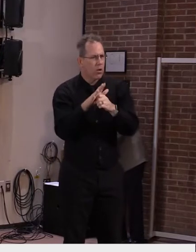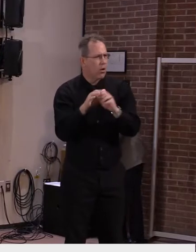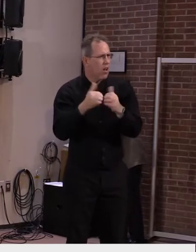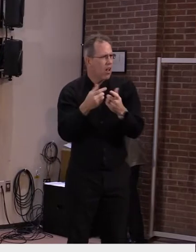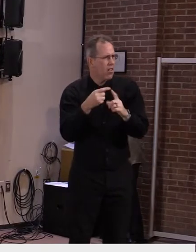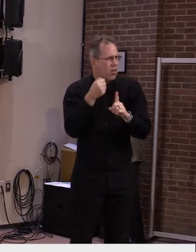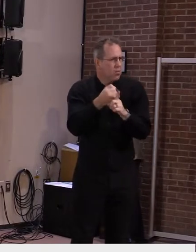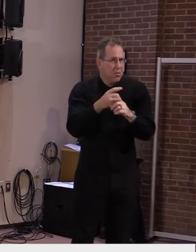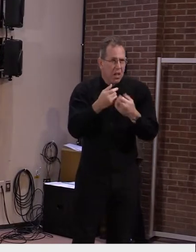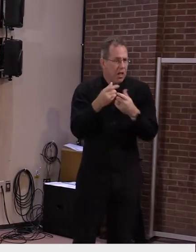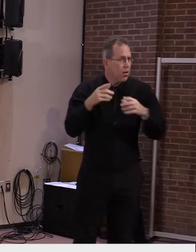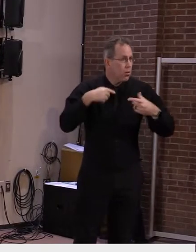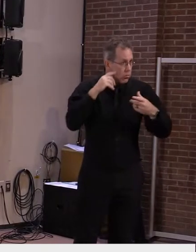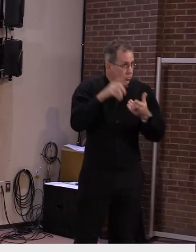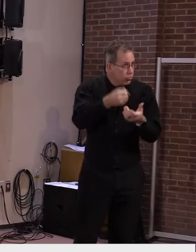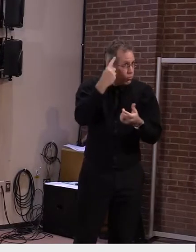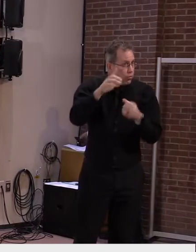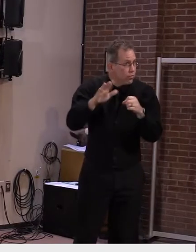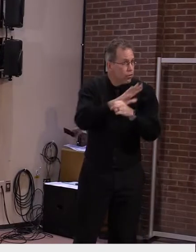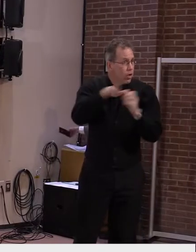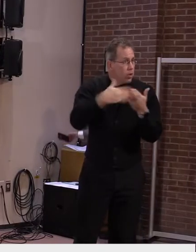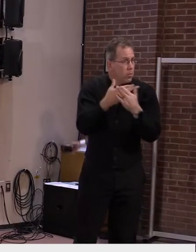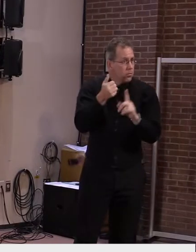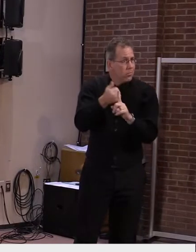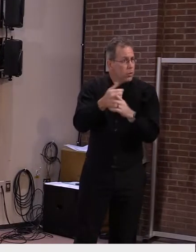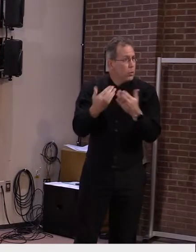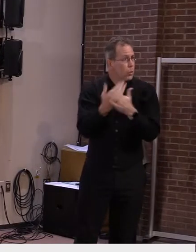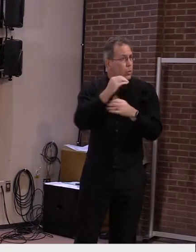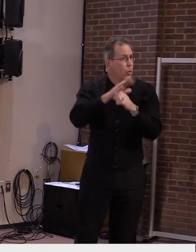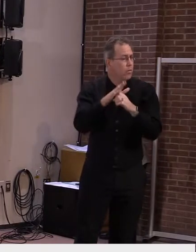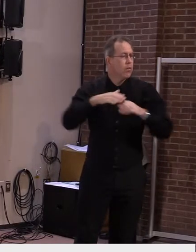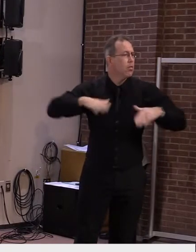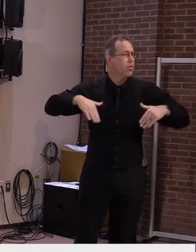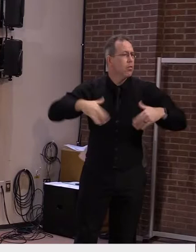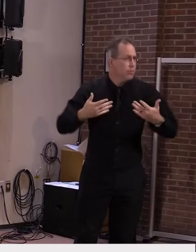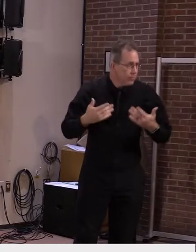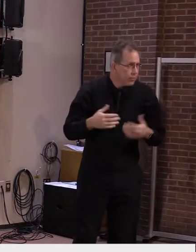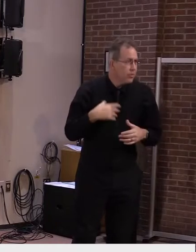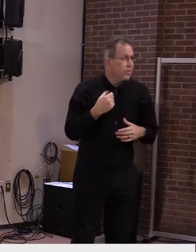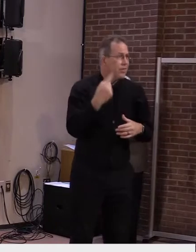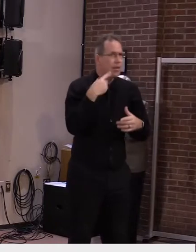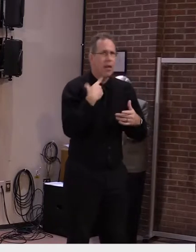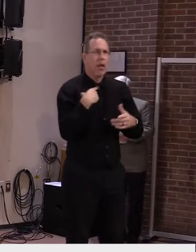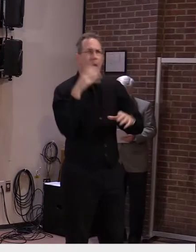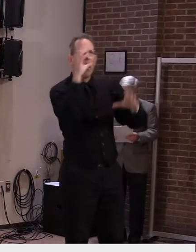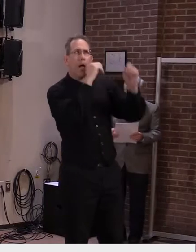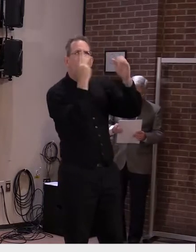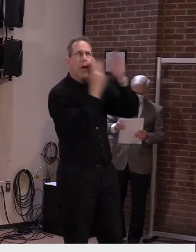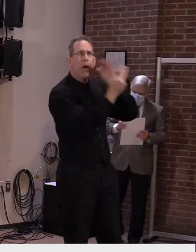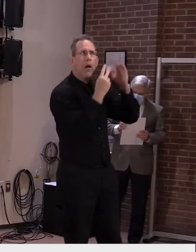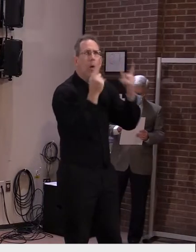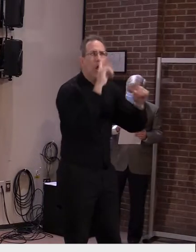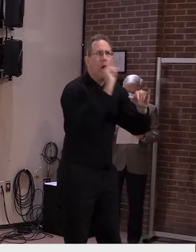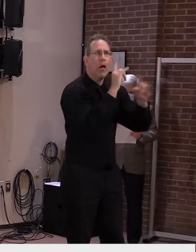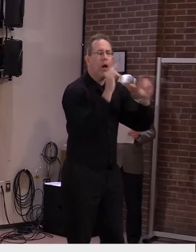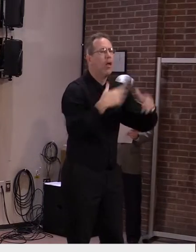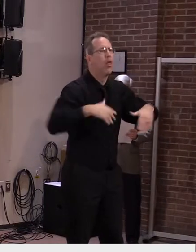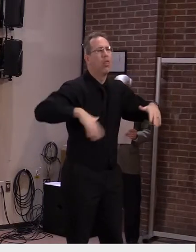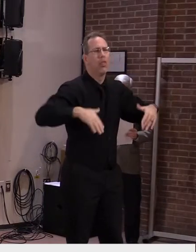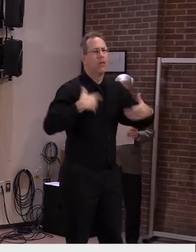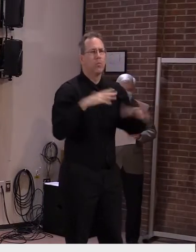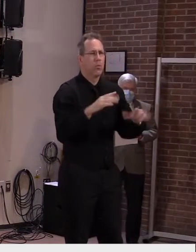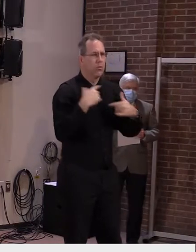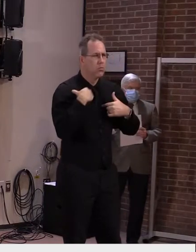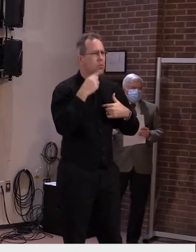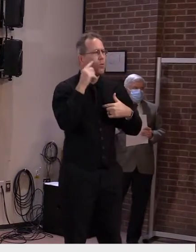then, we're not going to speculate. And I'd urge people to stay focused on the facts and what we